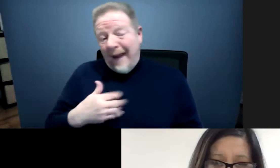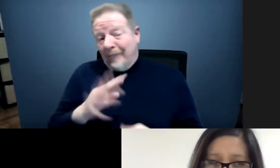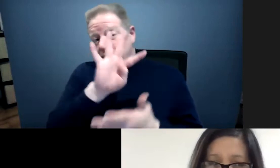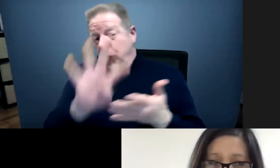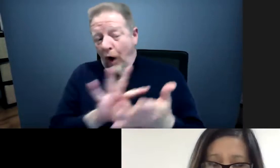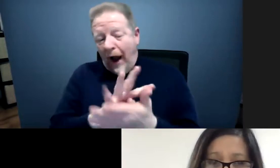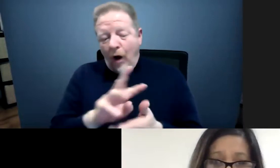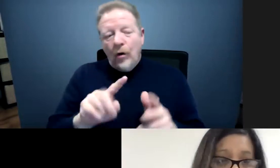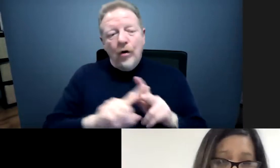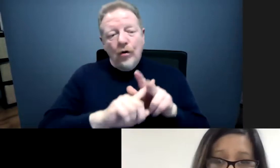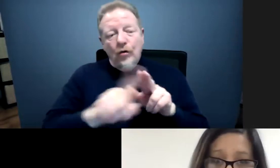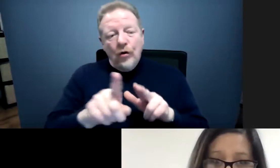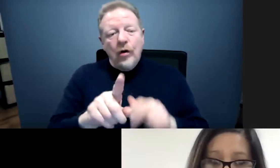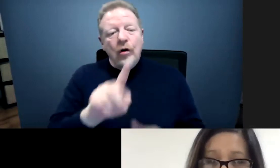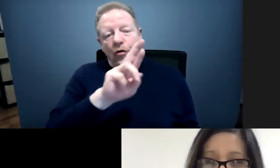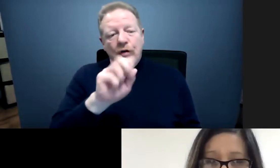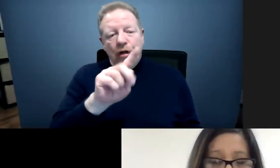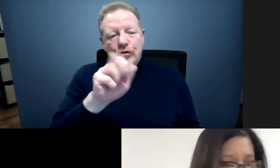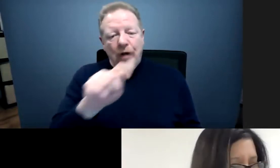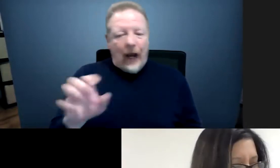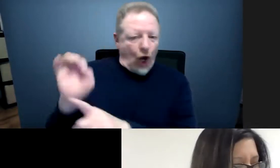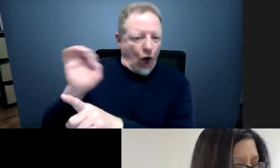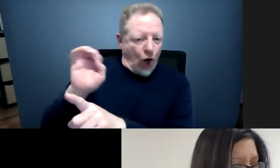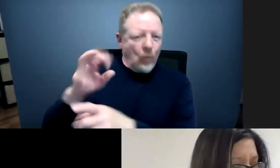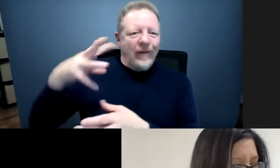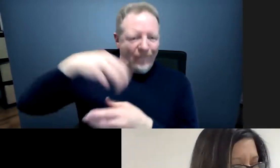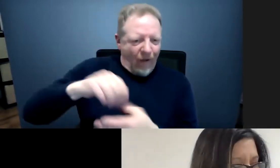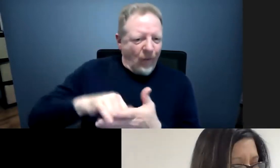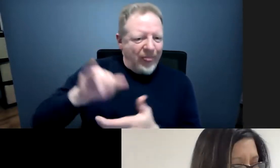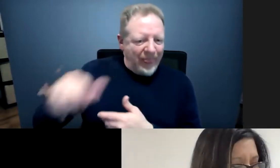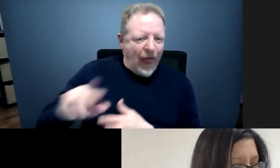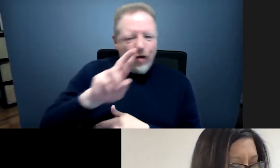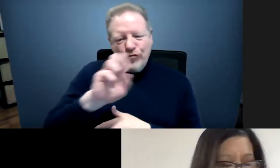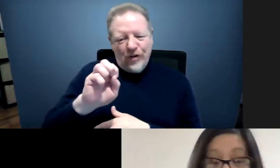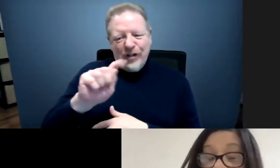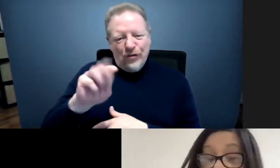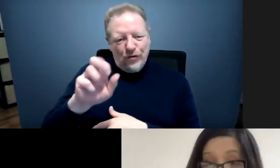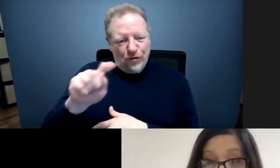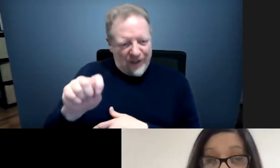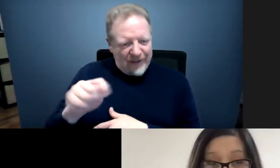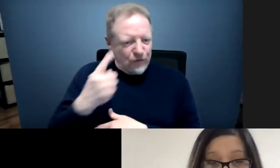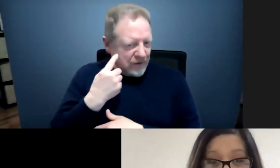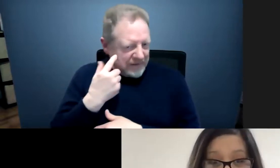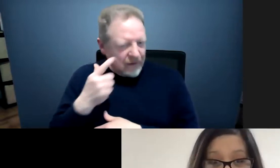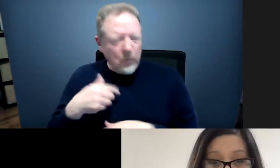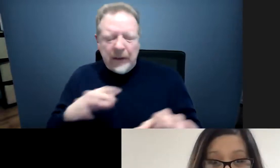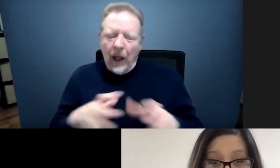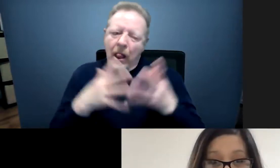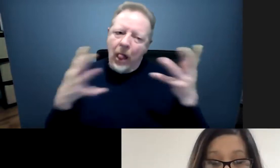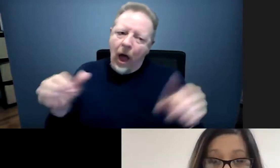couple of weeks ago, and Ernest was involved as well. And we've done a lot of work. We've been working on